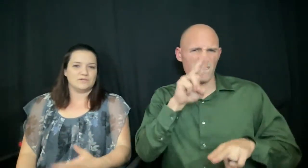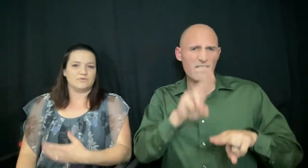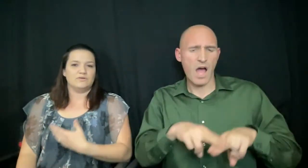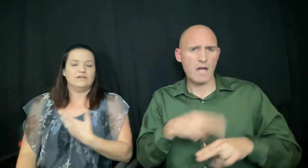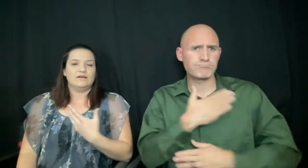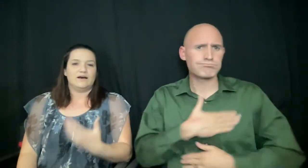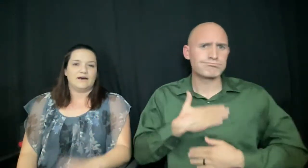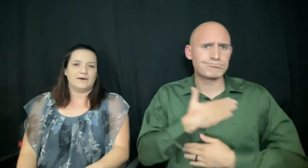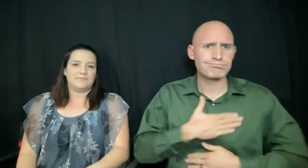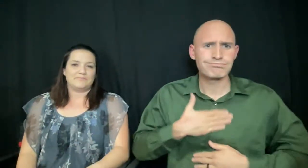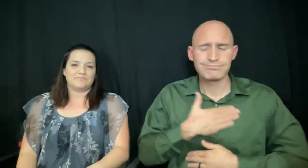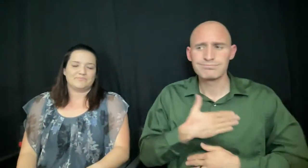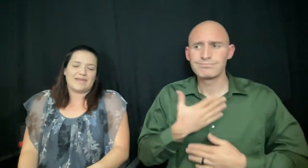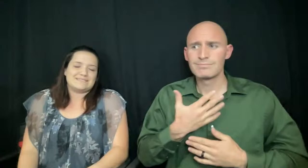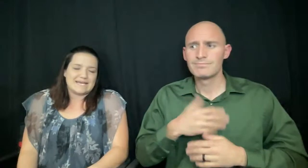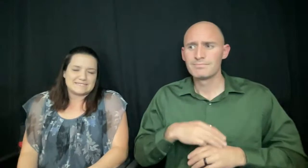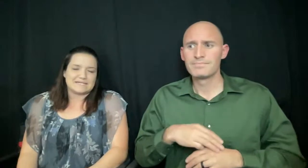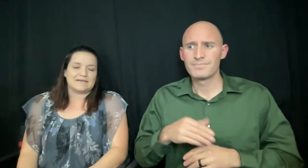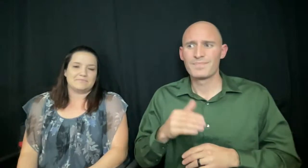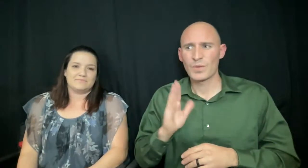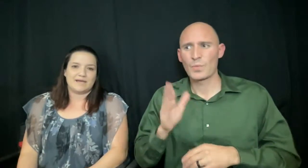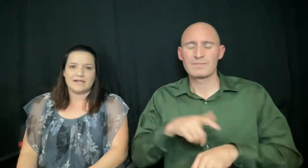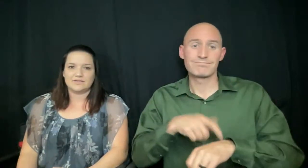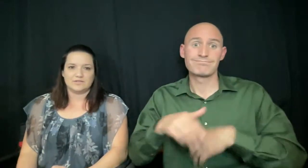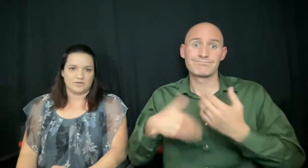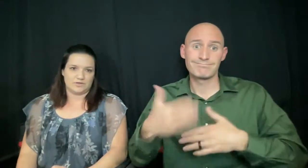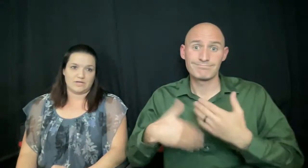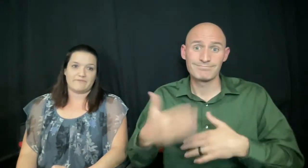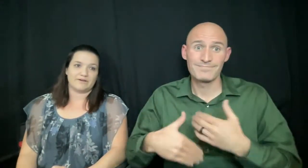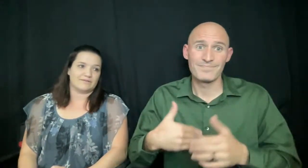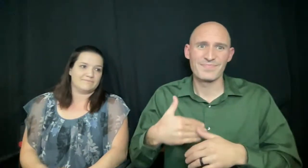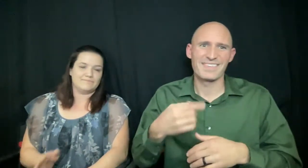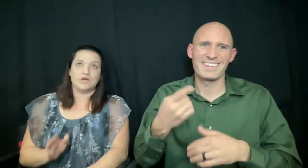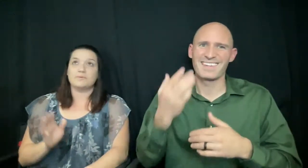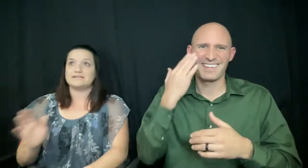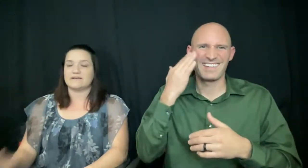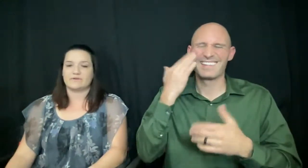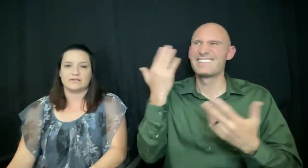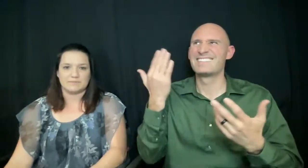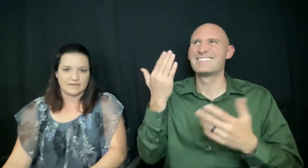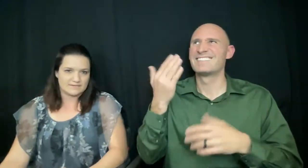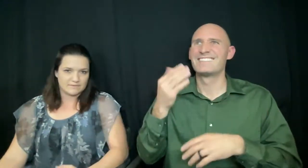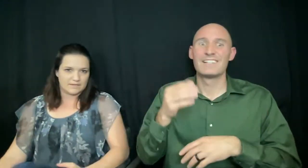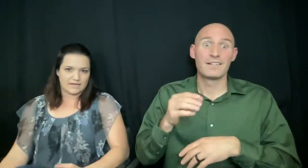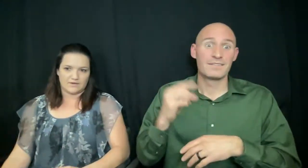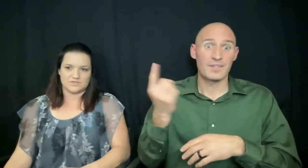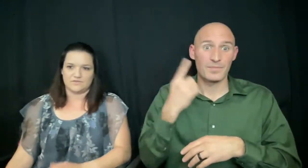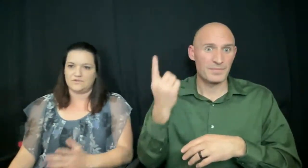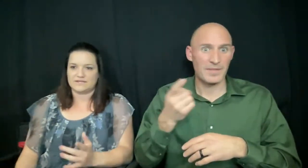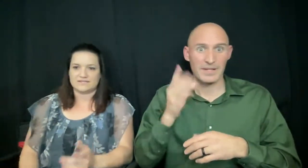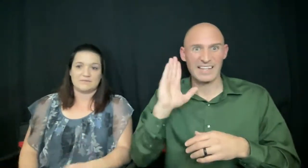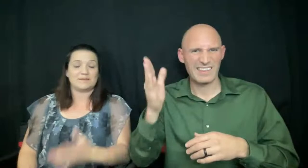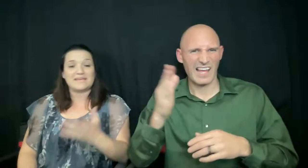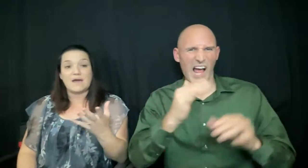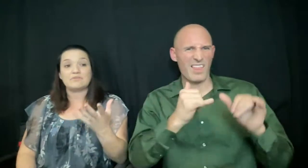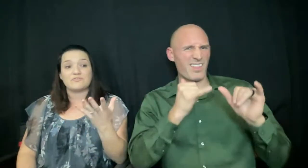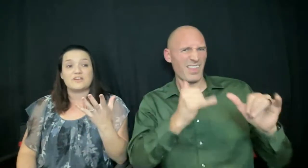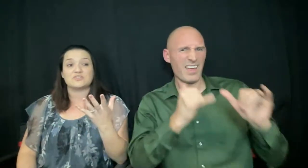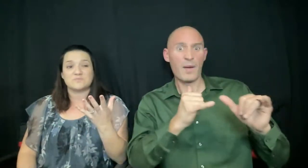enjoyable. It takes time. And, nobody's ever going to be like somebody else. So if you look at somebody, but their facial expressions